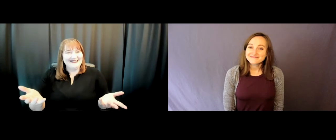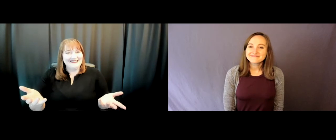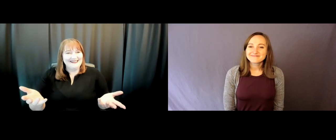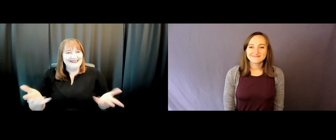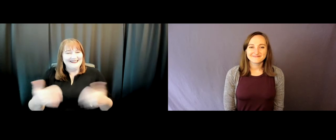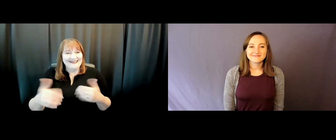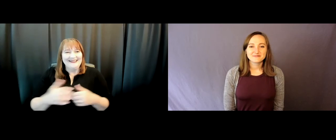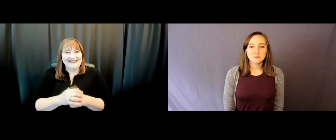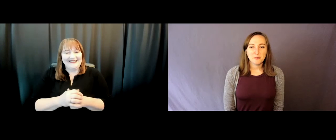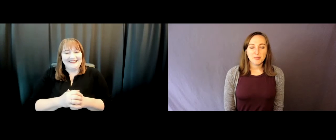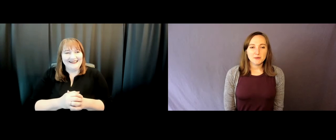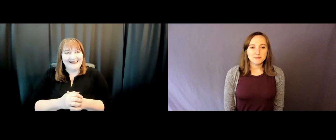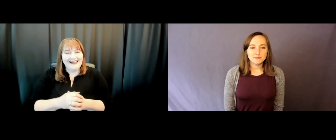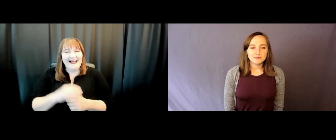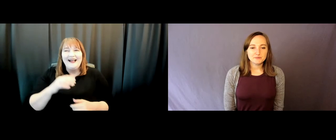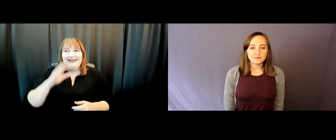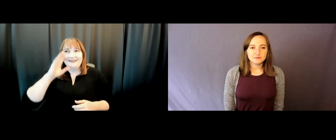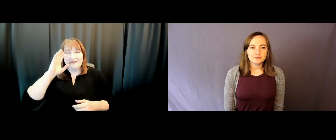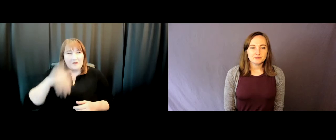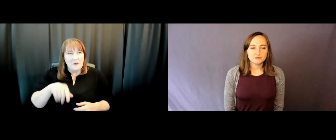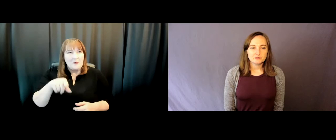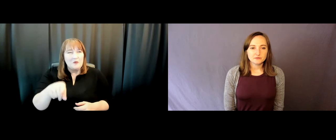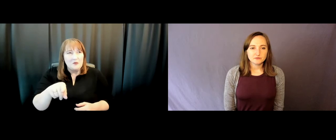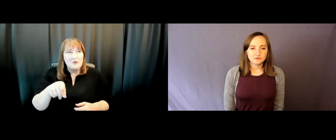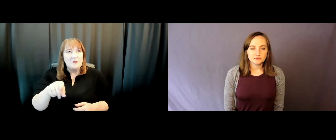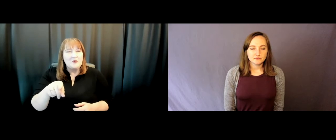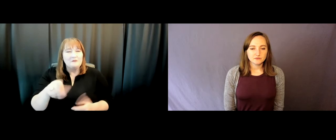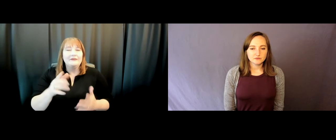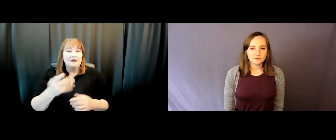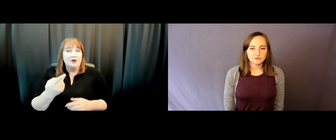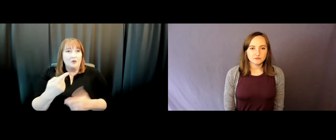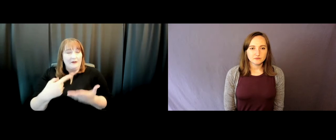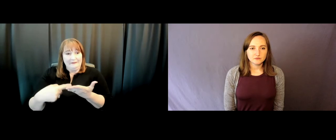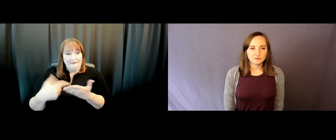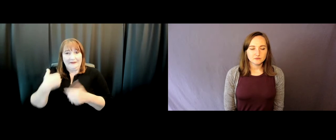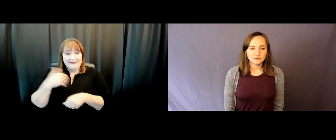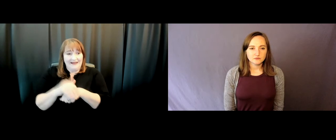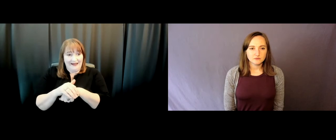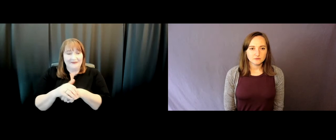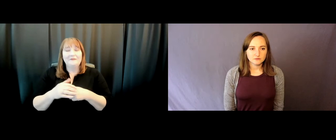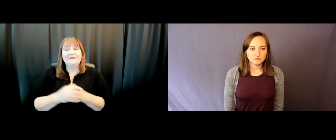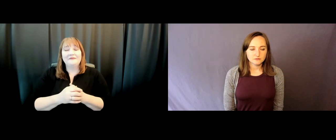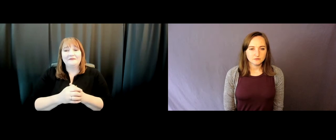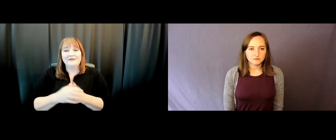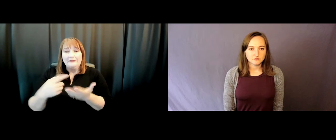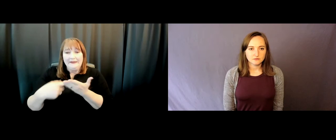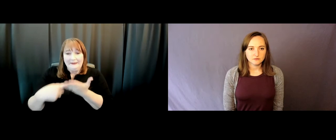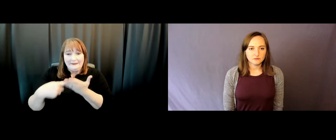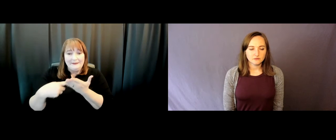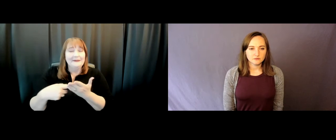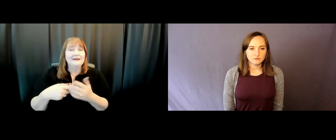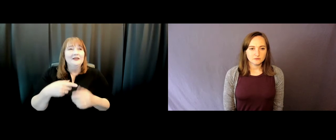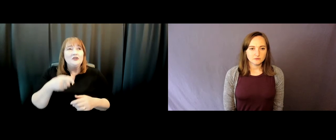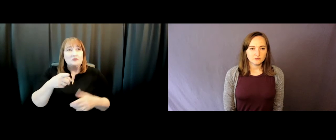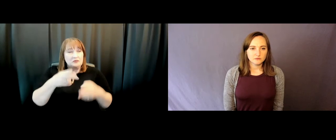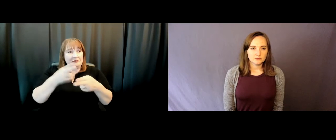So I know that you had, when we were talking about this last night, you had talked about how dogs